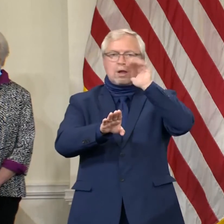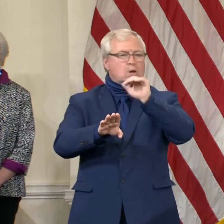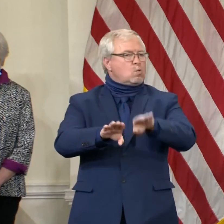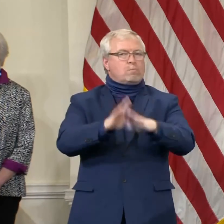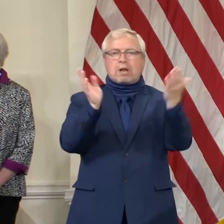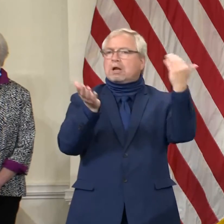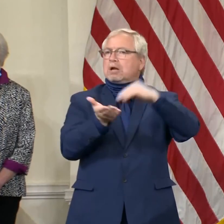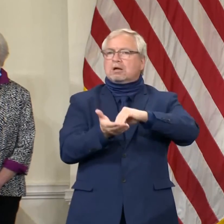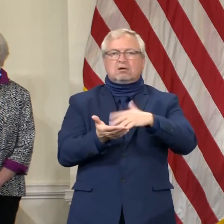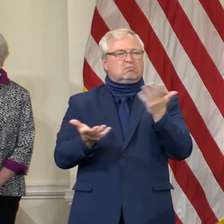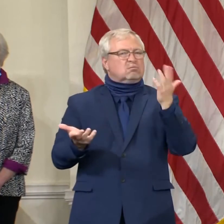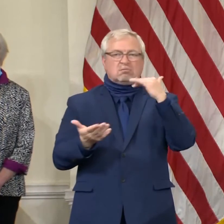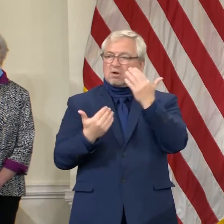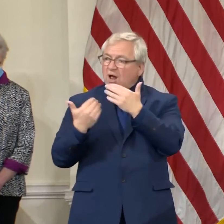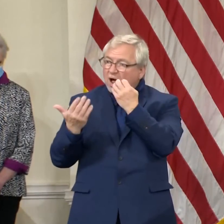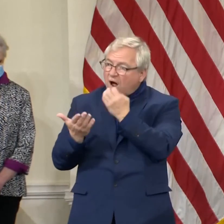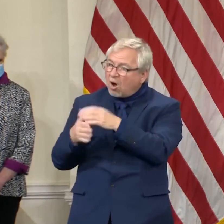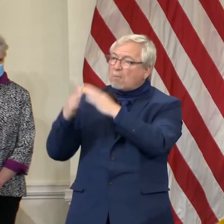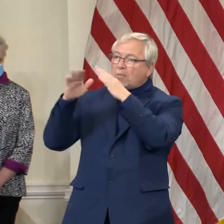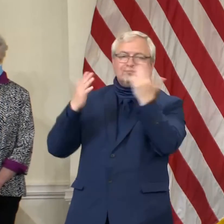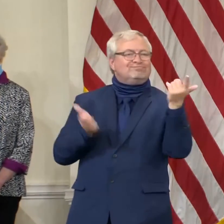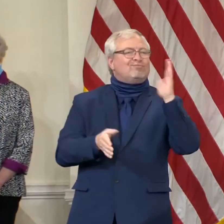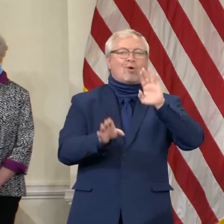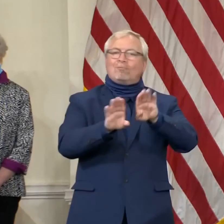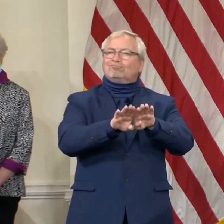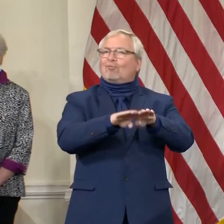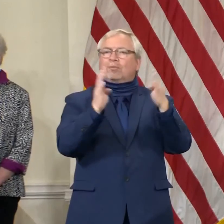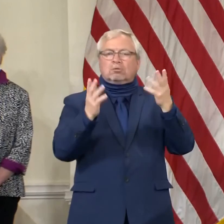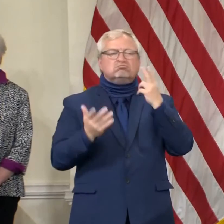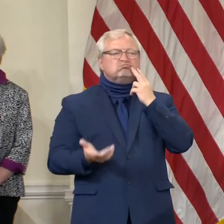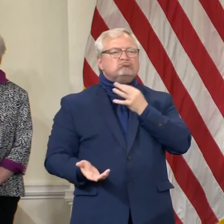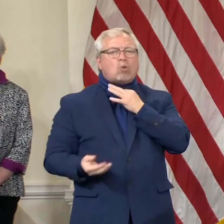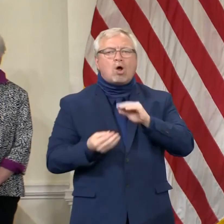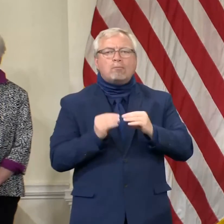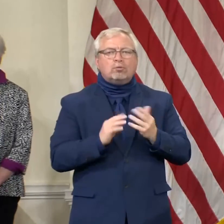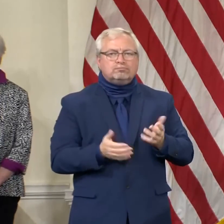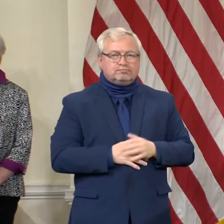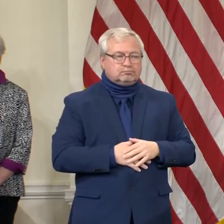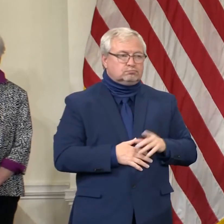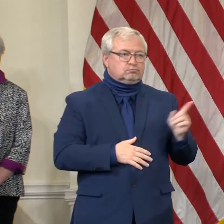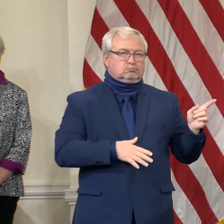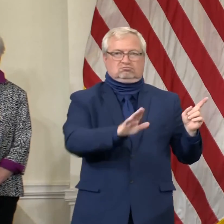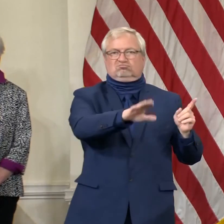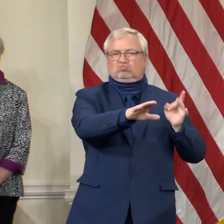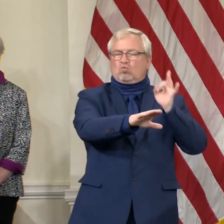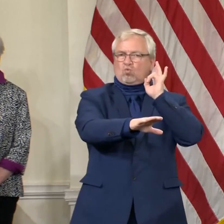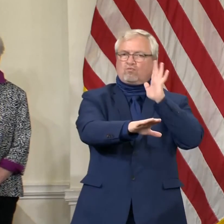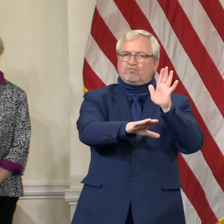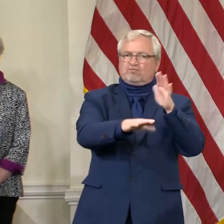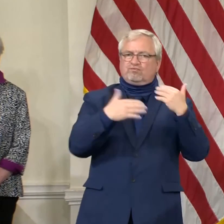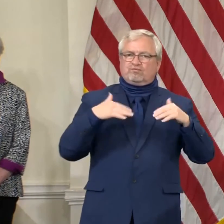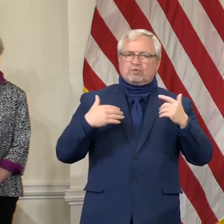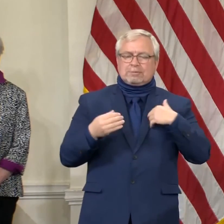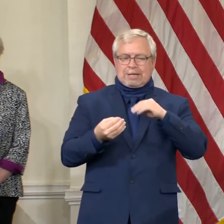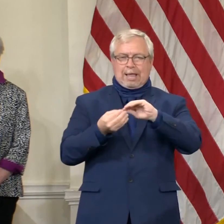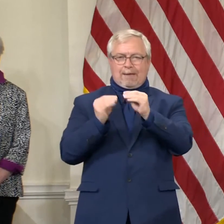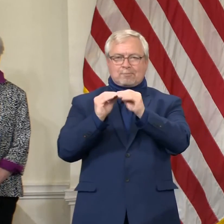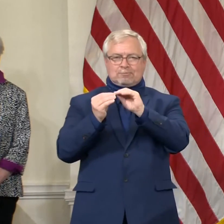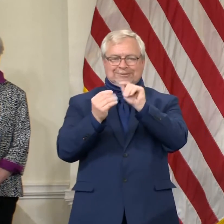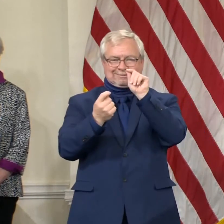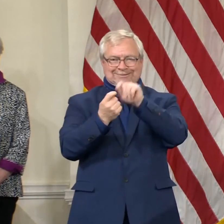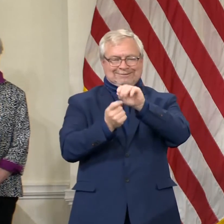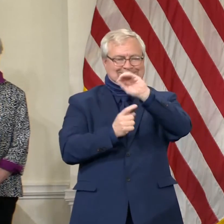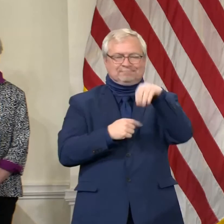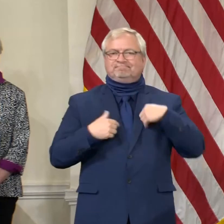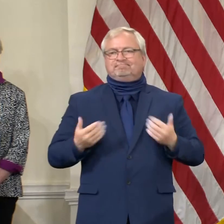economic hit? It's really devastating. It's hard I don't think anybody has an exact answer